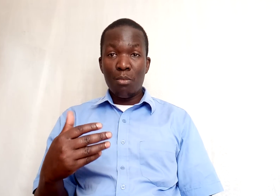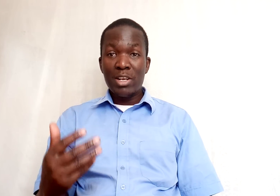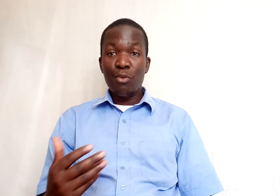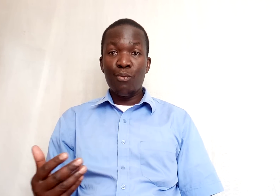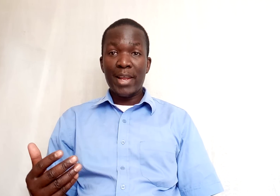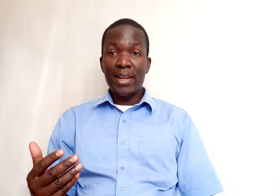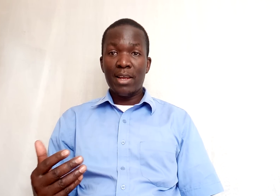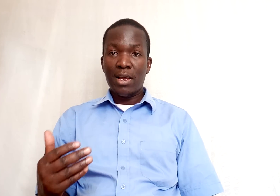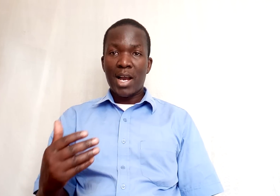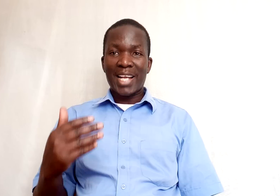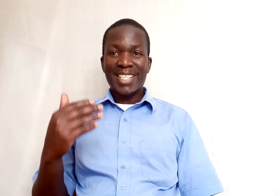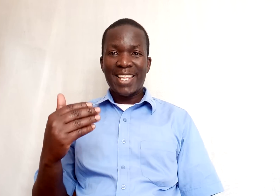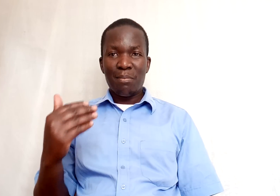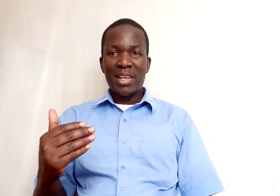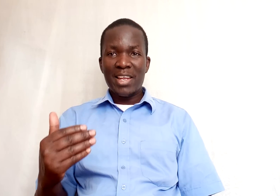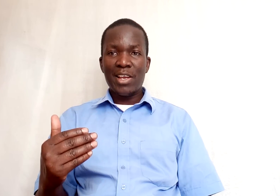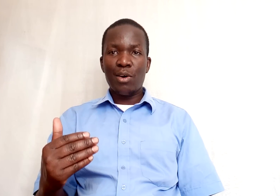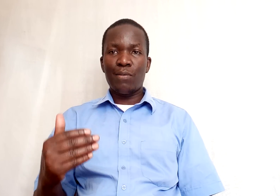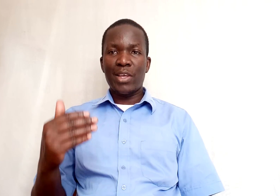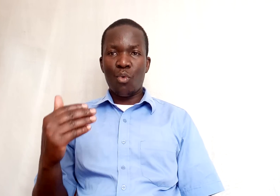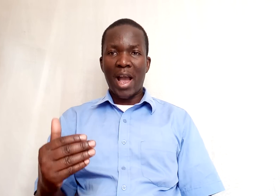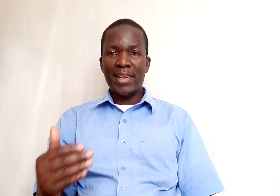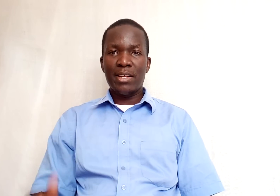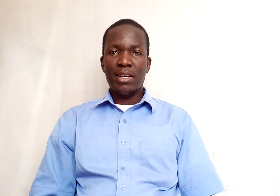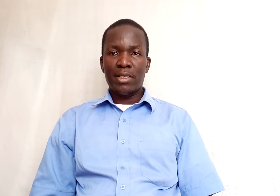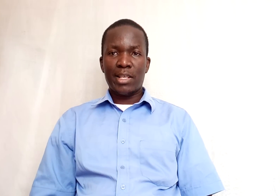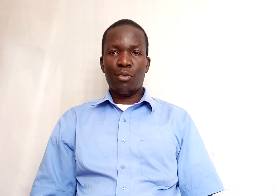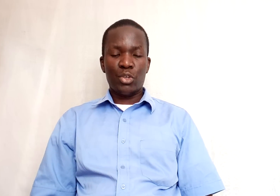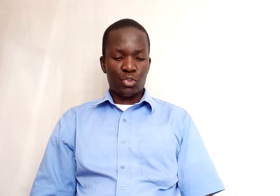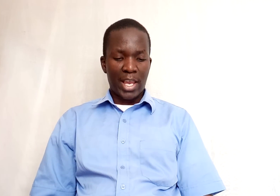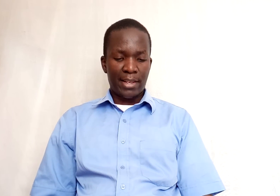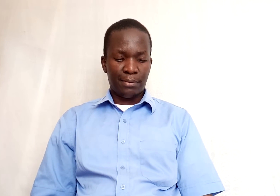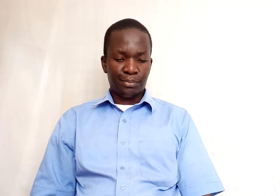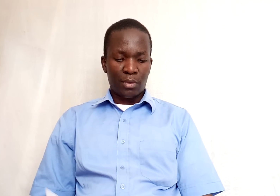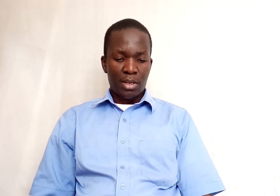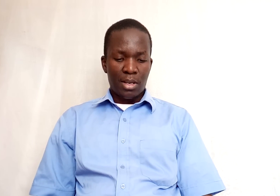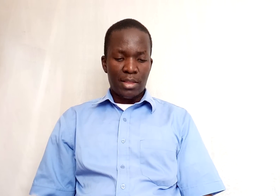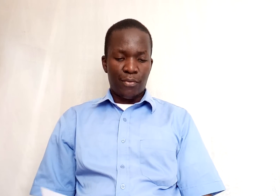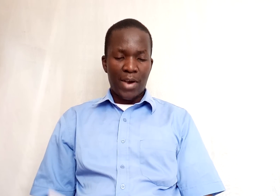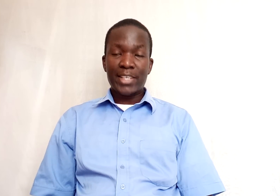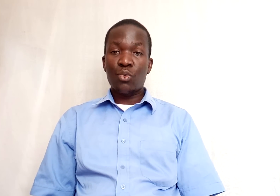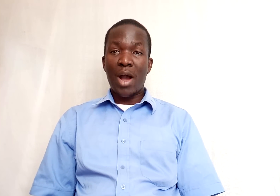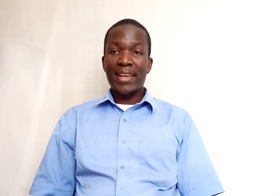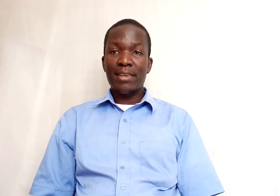body movement, and get the meaning of the word that I'm going to sign. The first word,